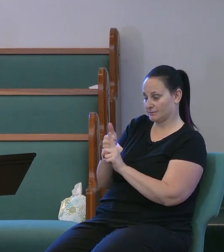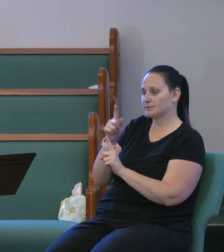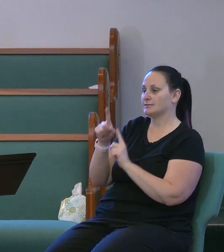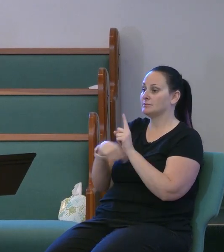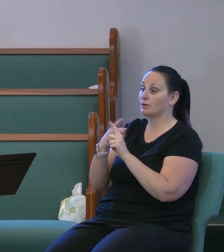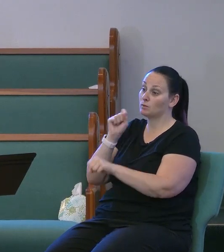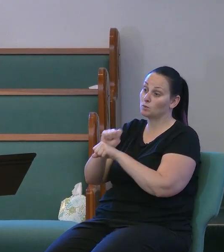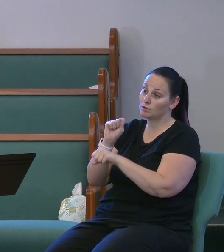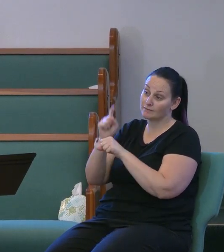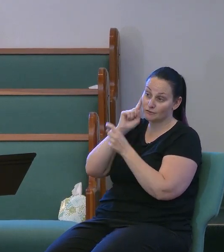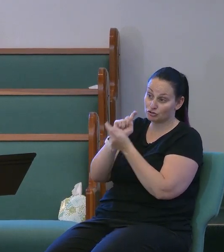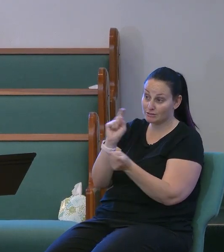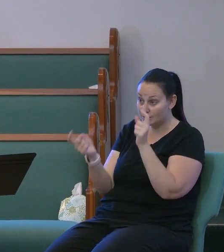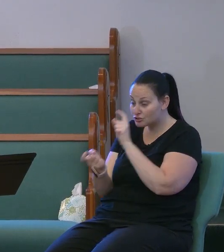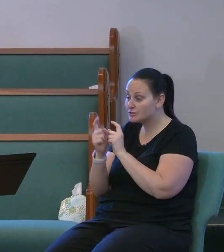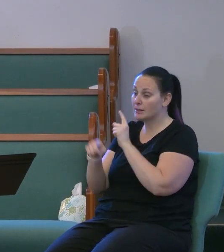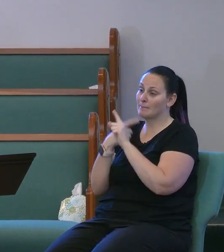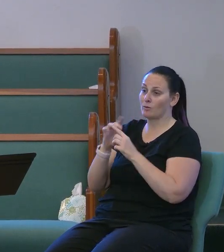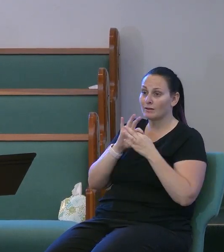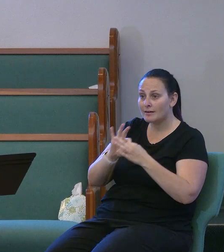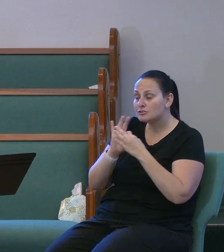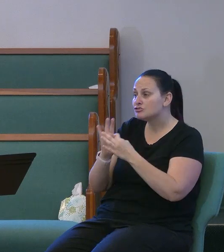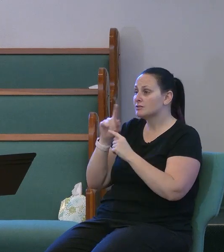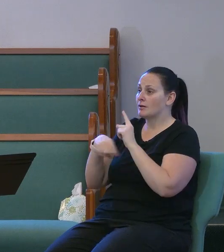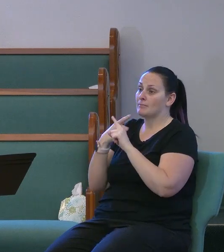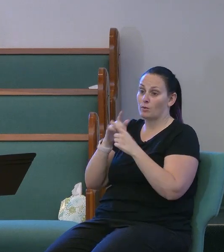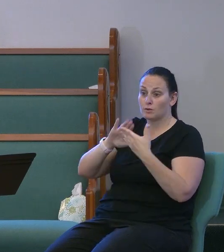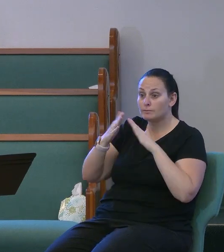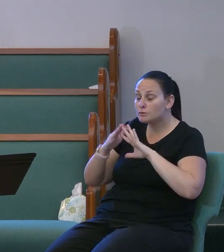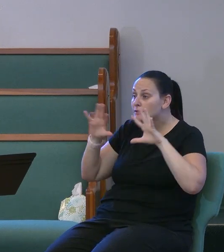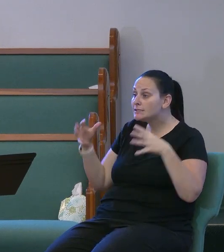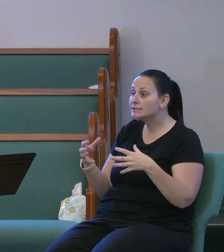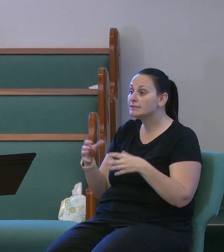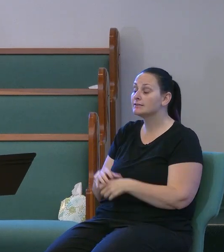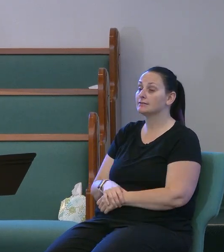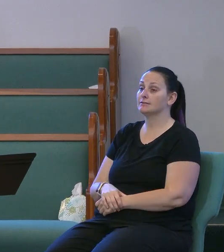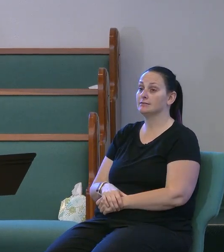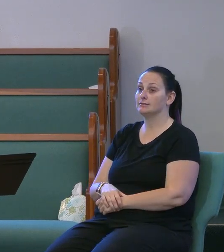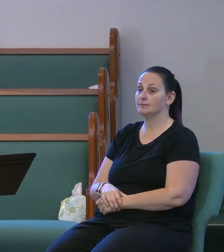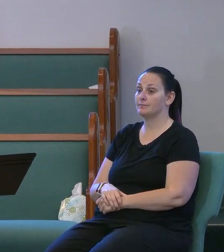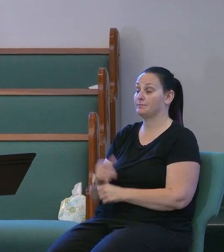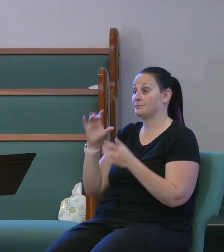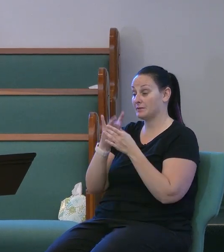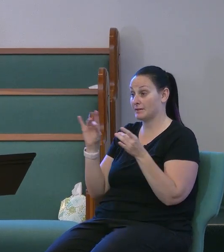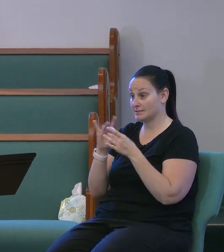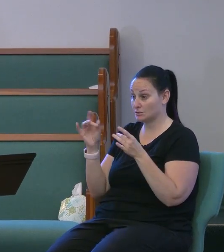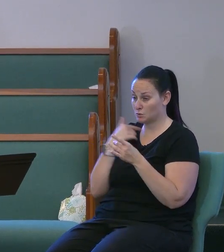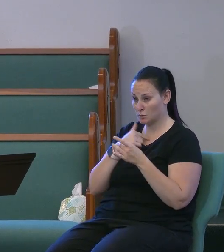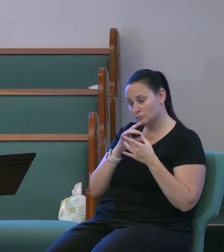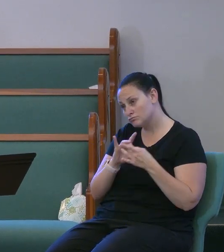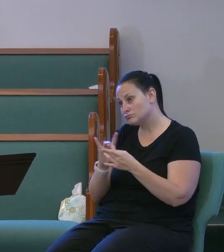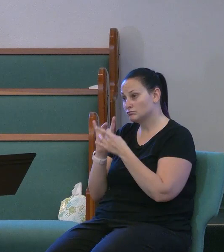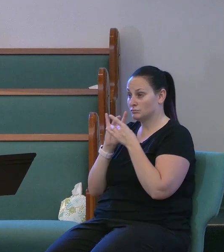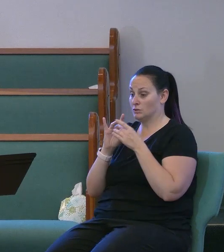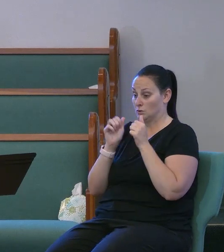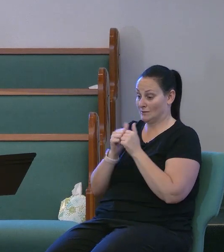about the work of transformation, about connection, about community. The message that we are connected